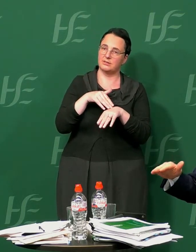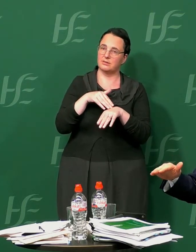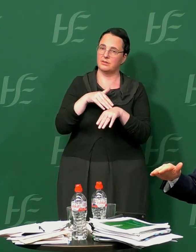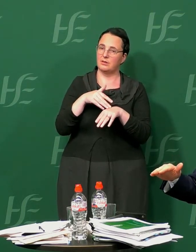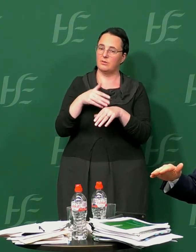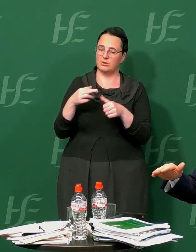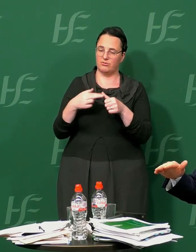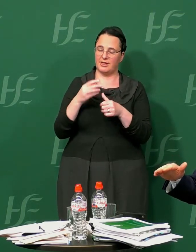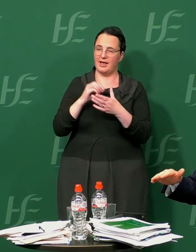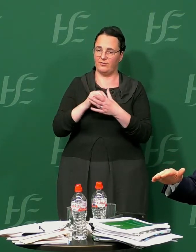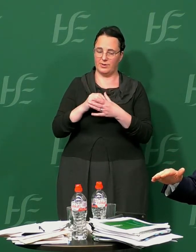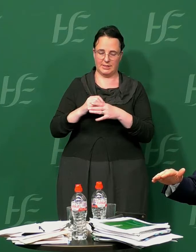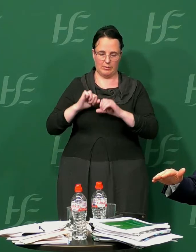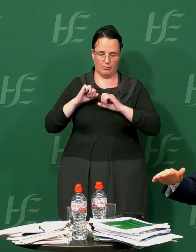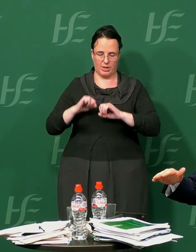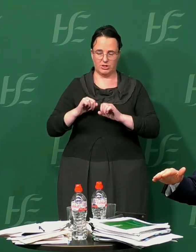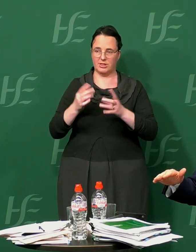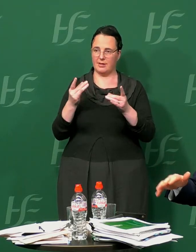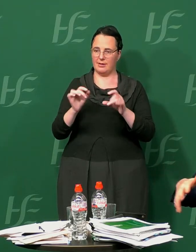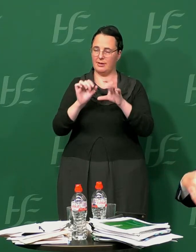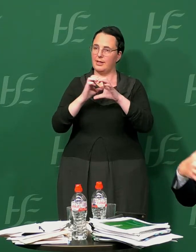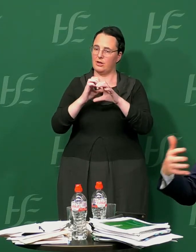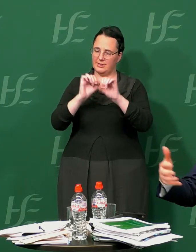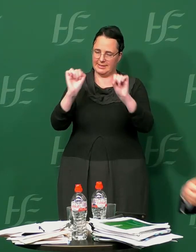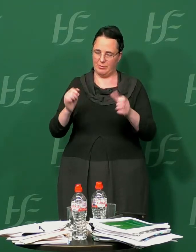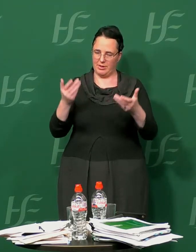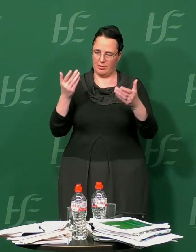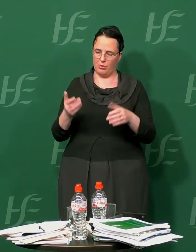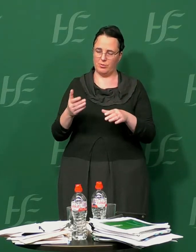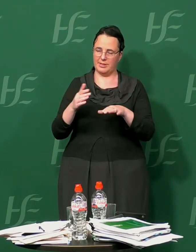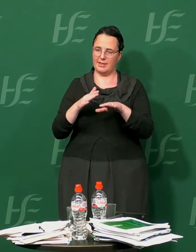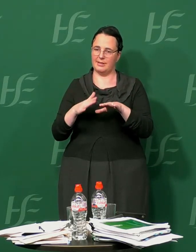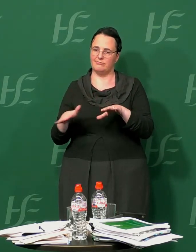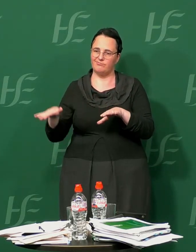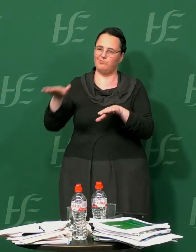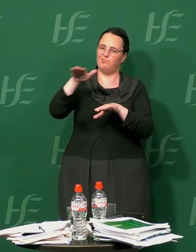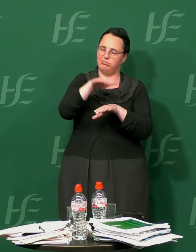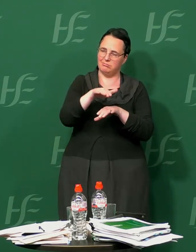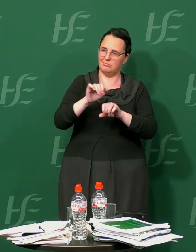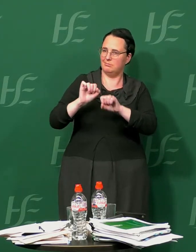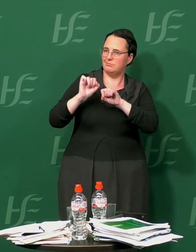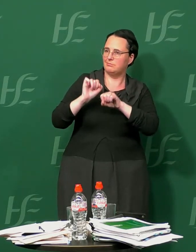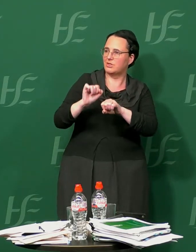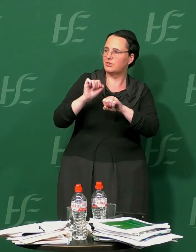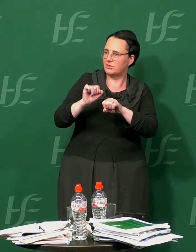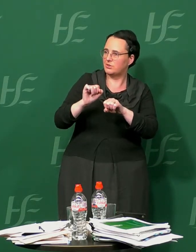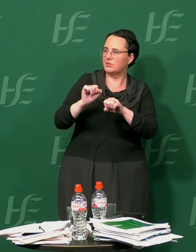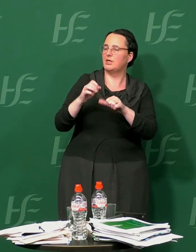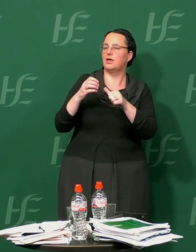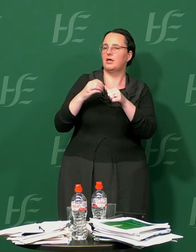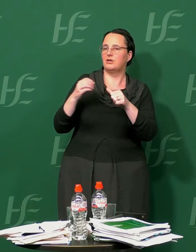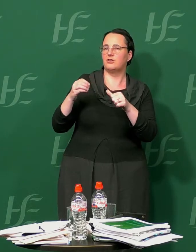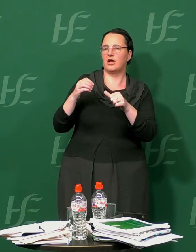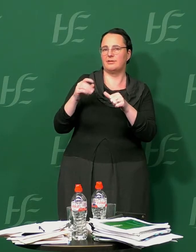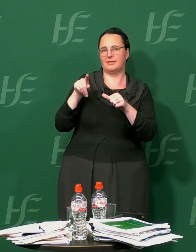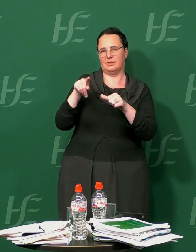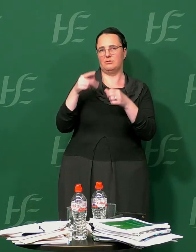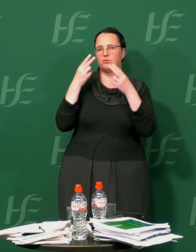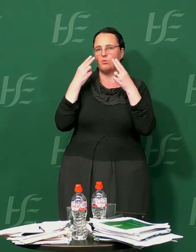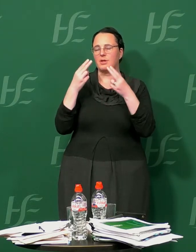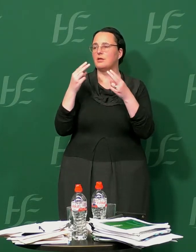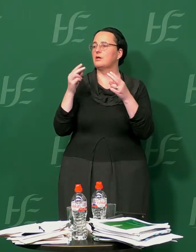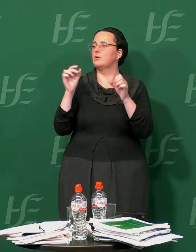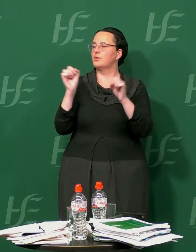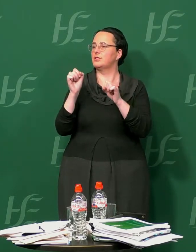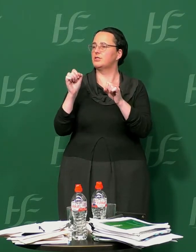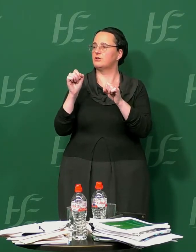an existing pressurised healthcare system and the other seasonal viruses. Last year we got a buy on flu